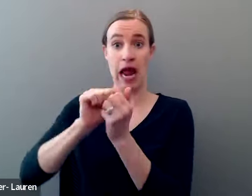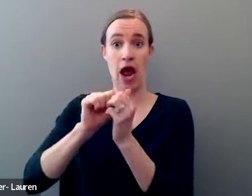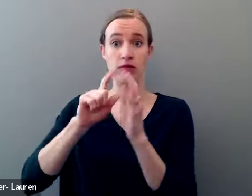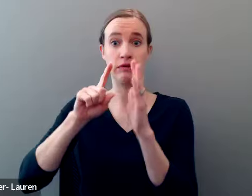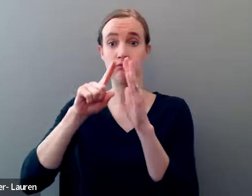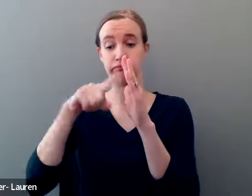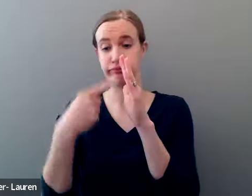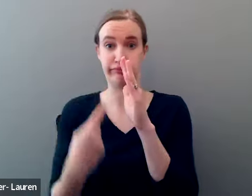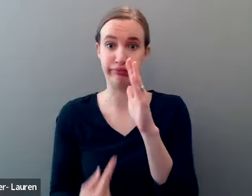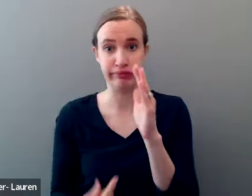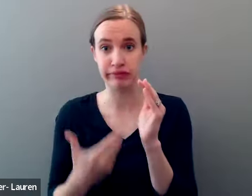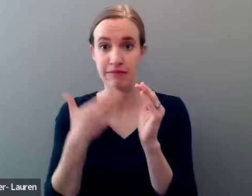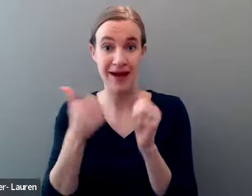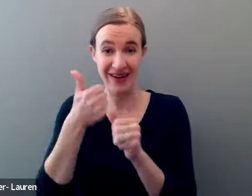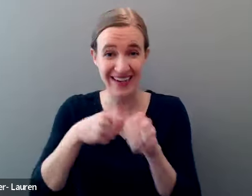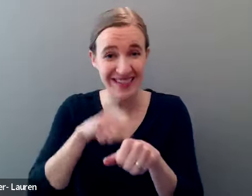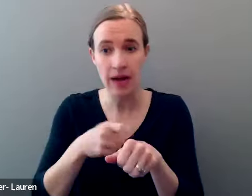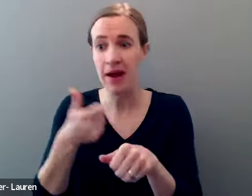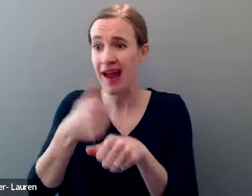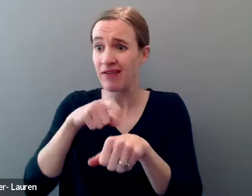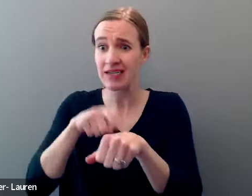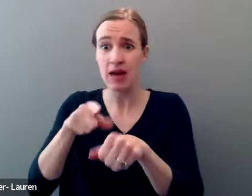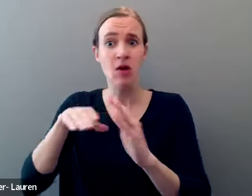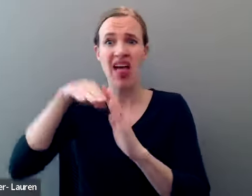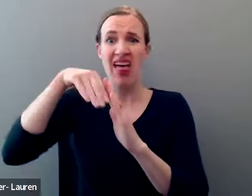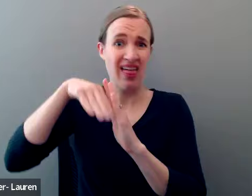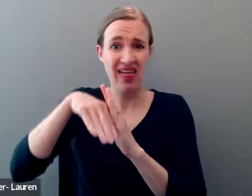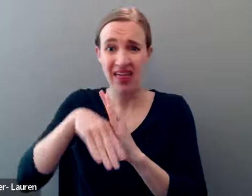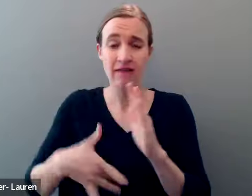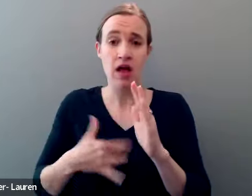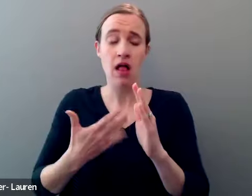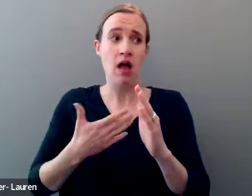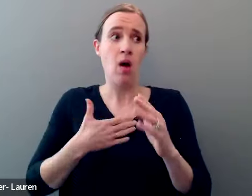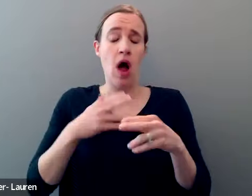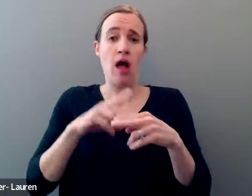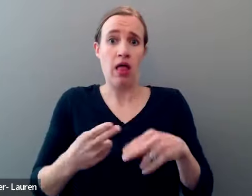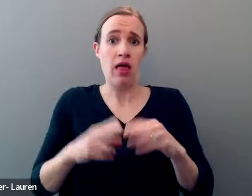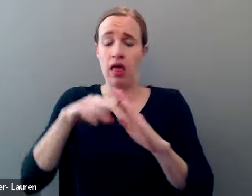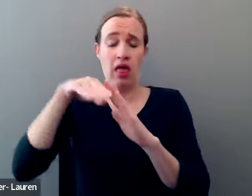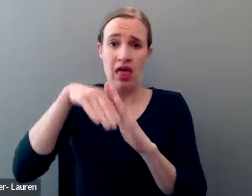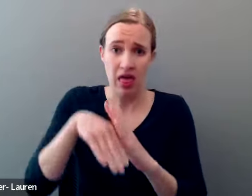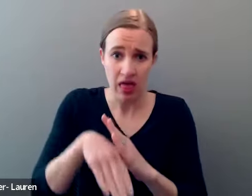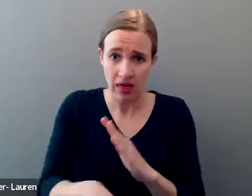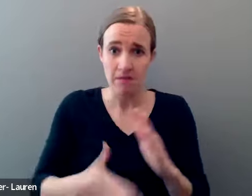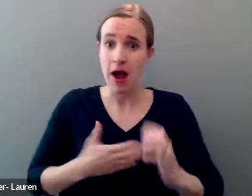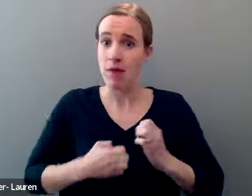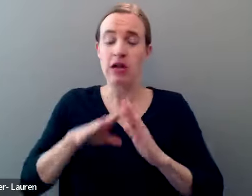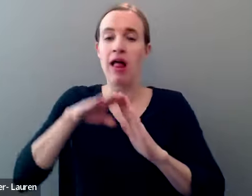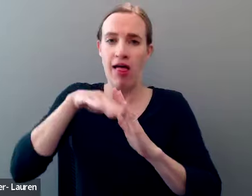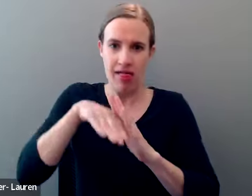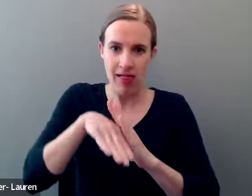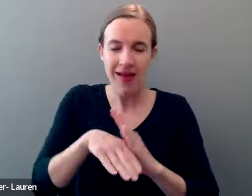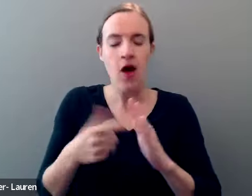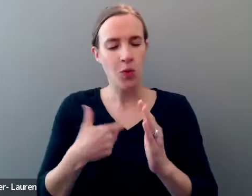each time. Each time you have like, you feel like you're spiraling, like learning how to get better at